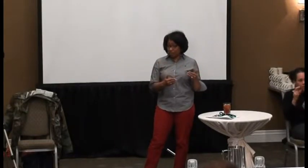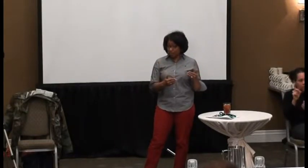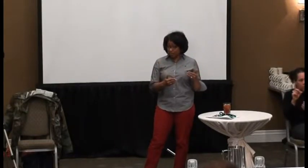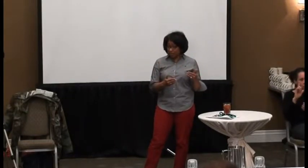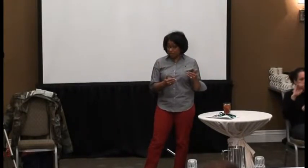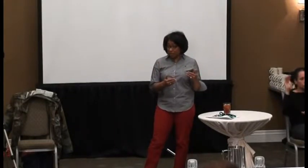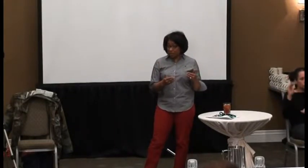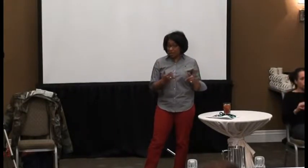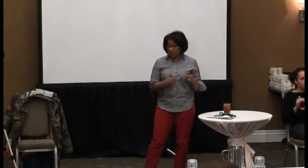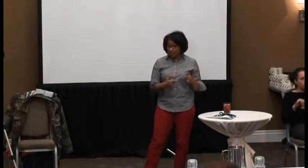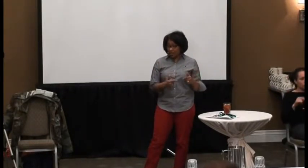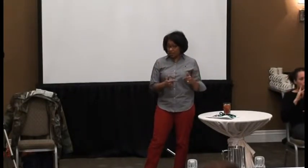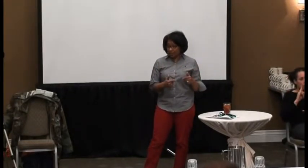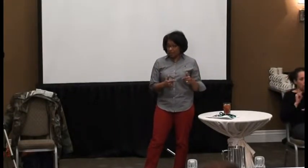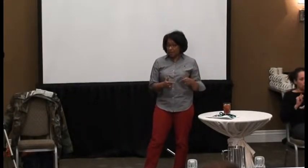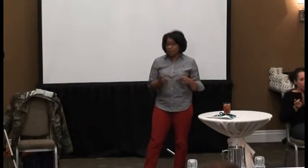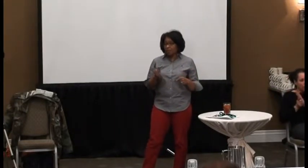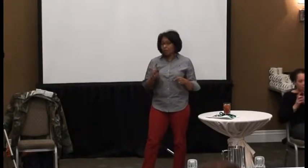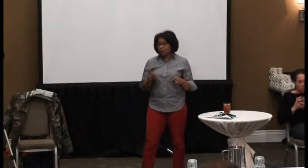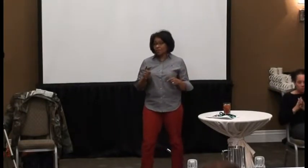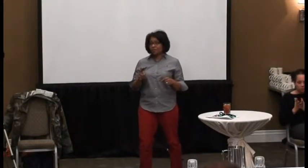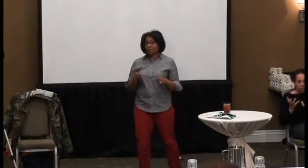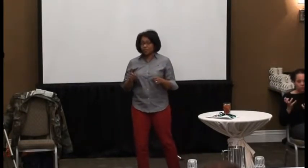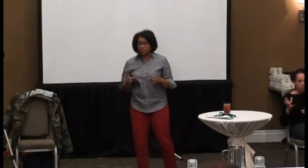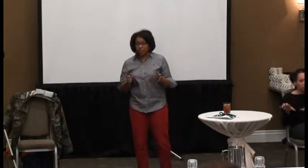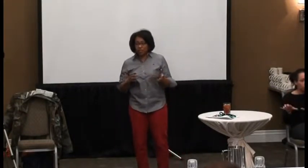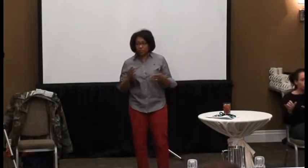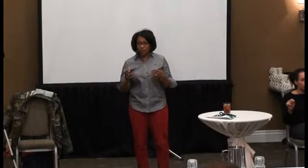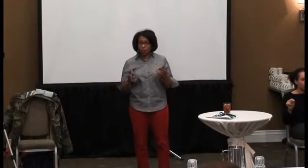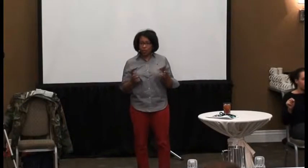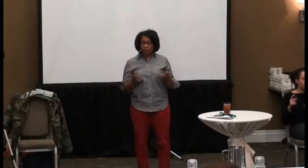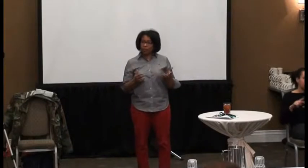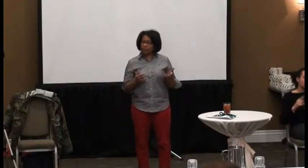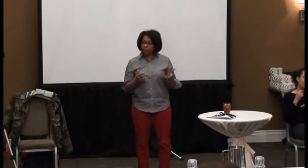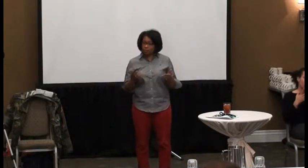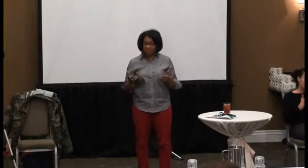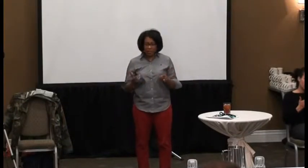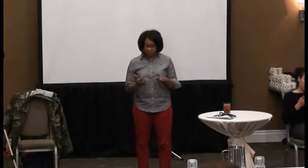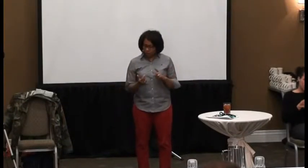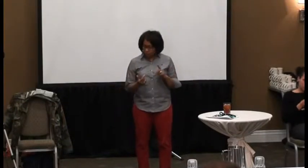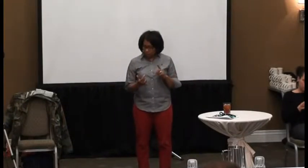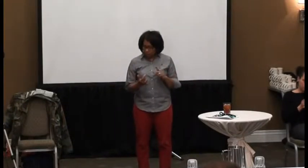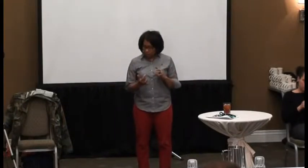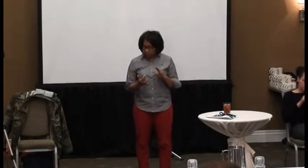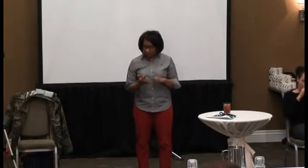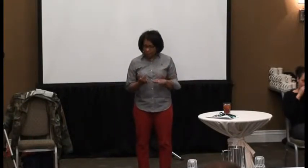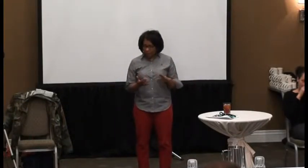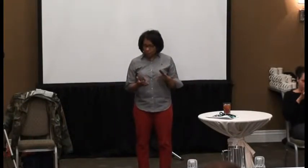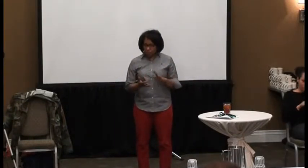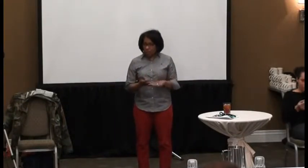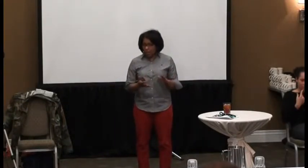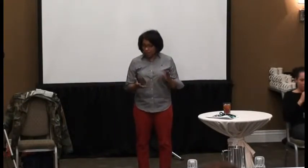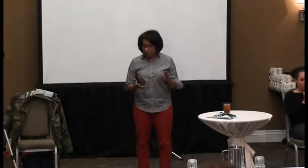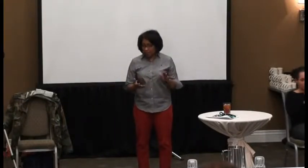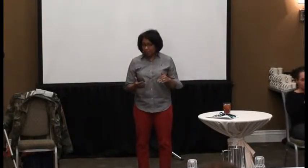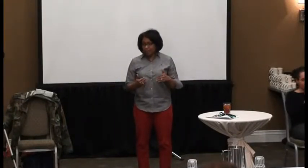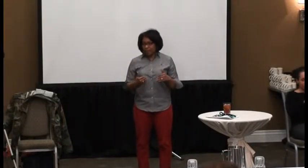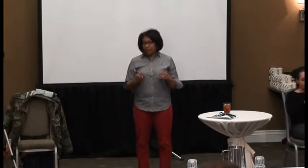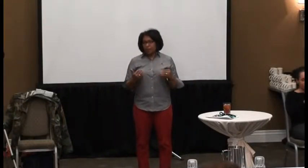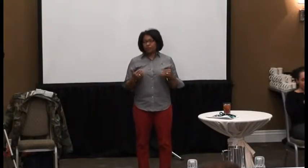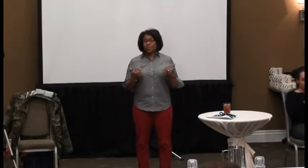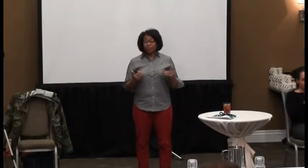decrease impulsivity, hyperactivity. Now, one of the things that you have to be aware of with kids who take the 10X or the